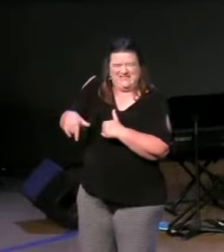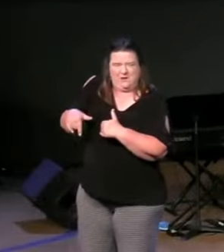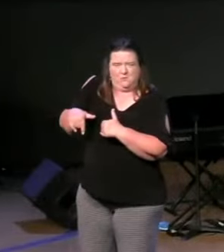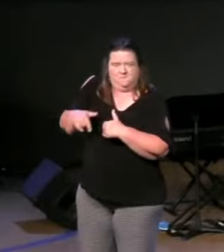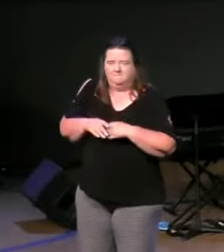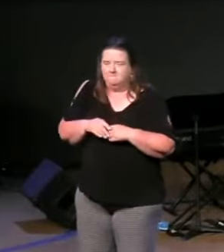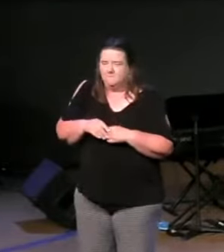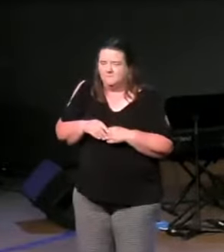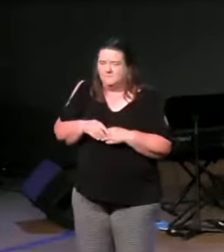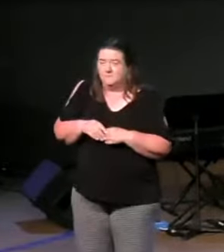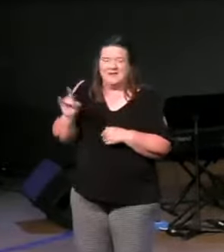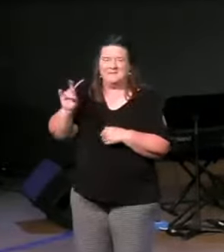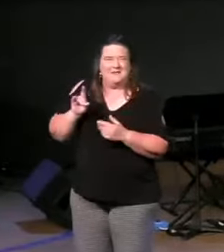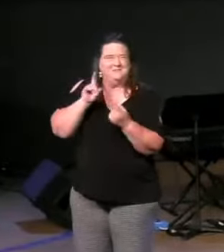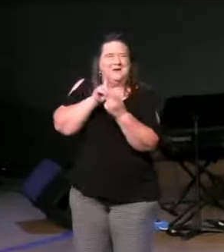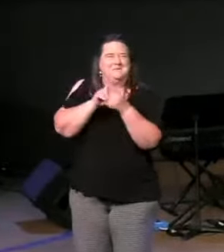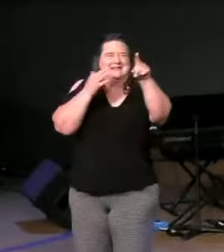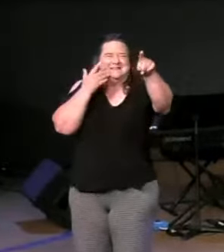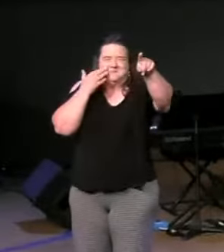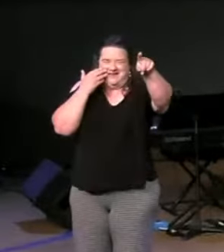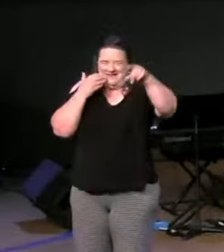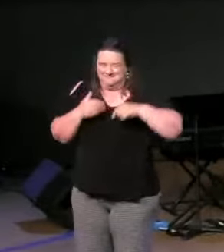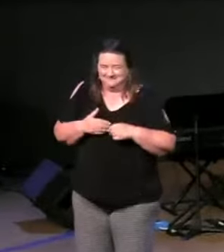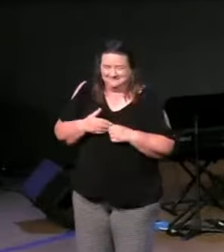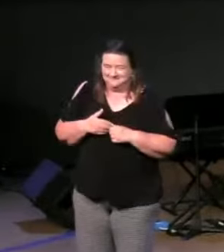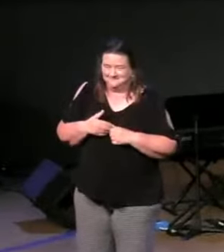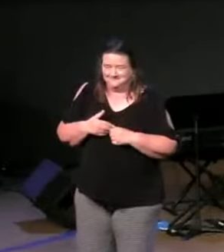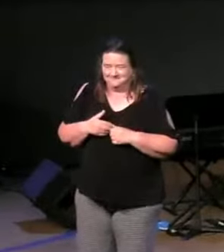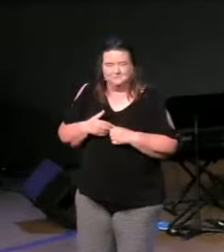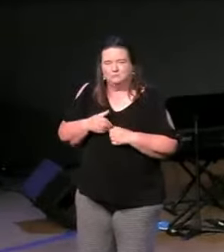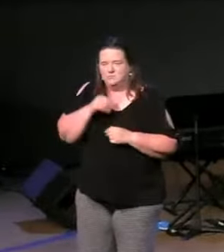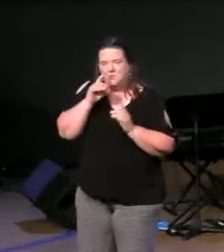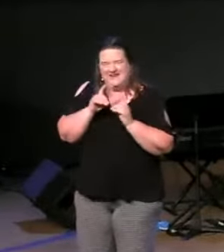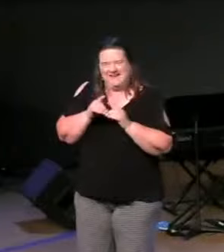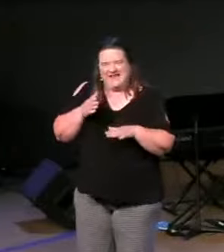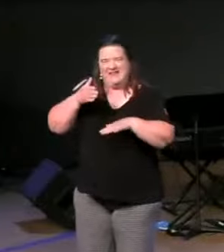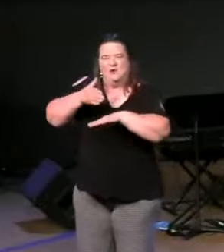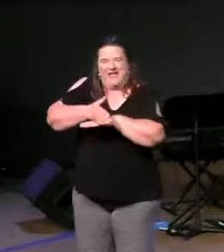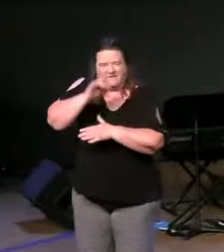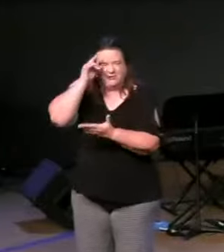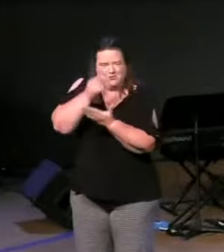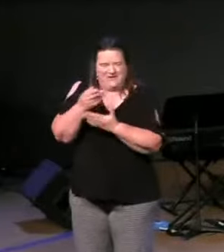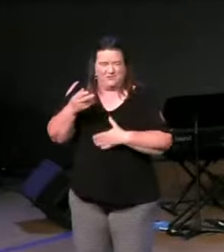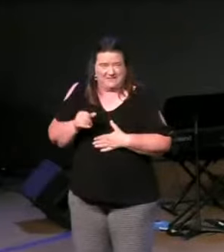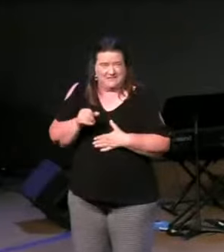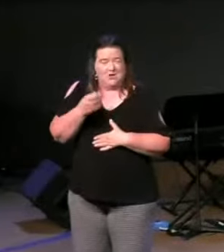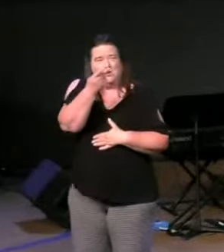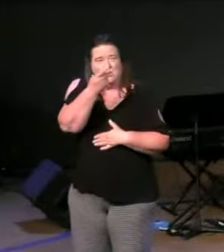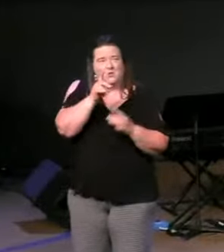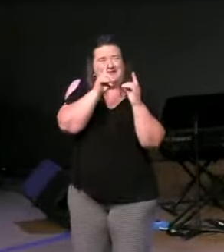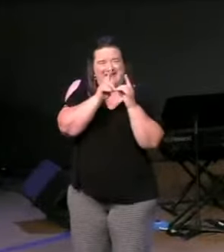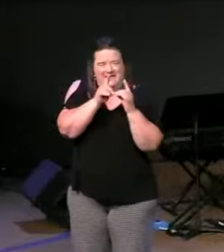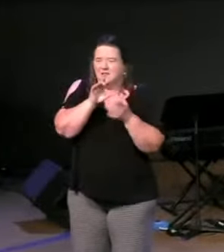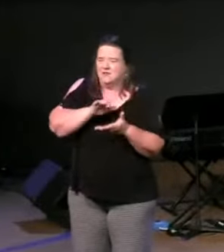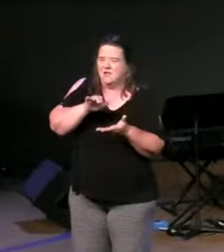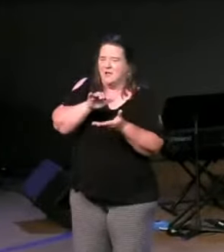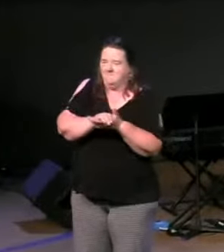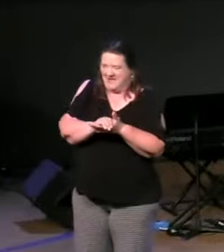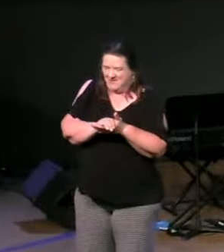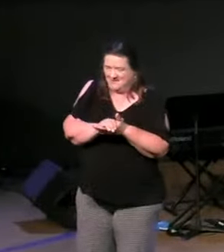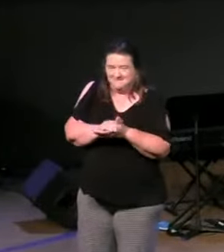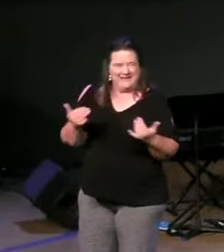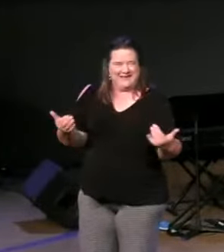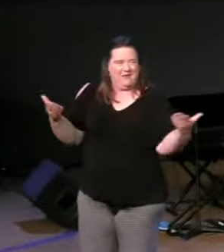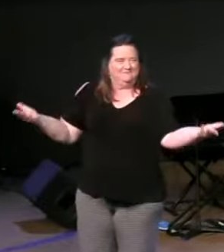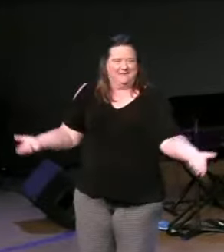And that's where I met Sabrina. Didn't date, though, until after high school. Dated and then got married, and then now we're